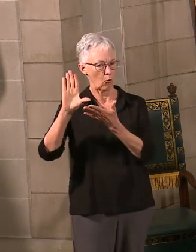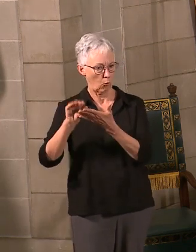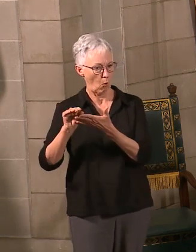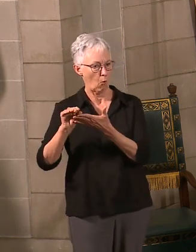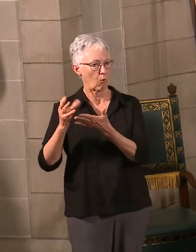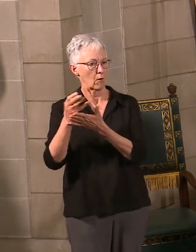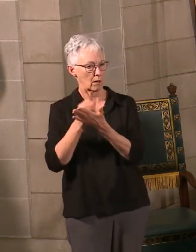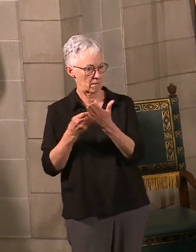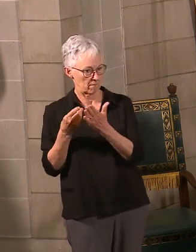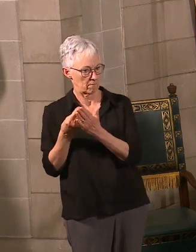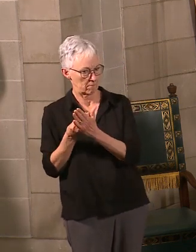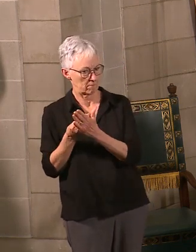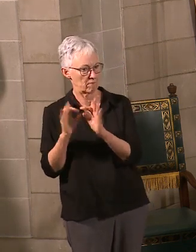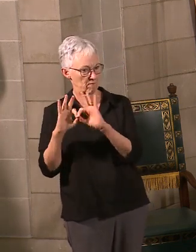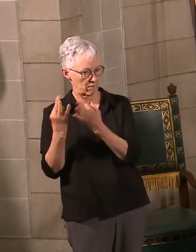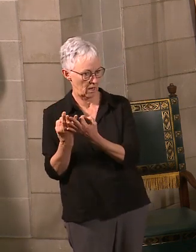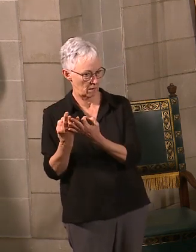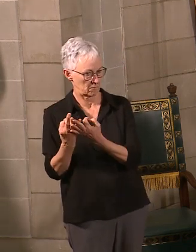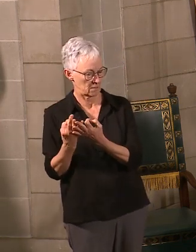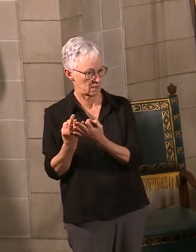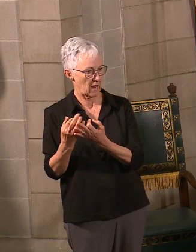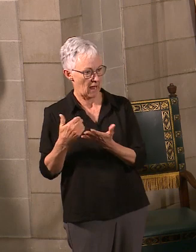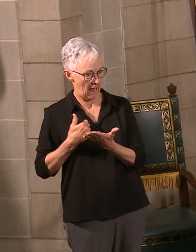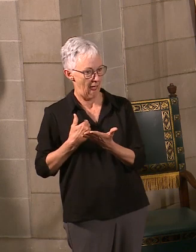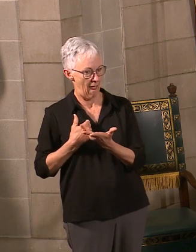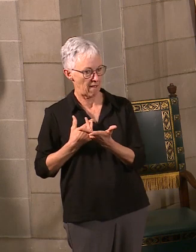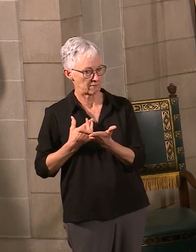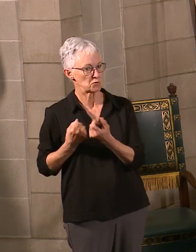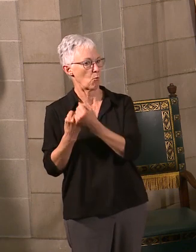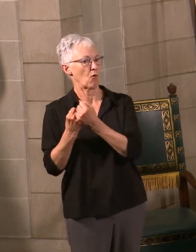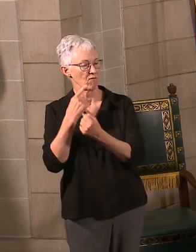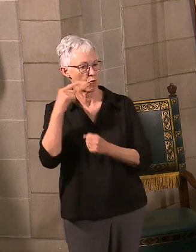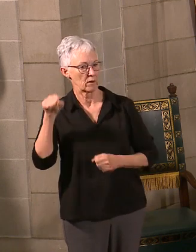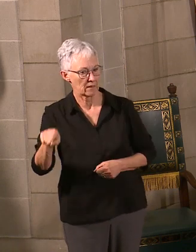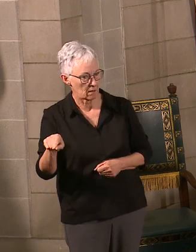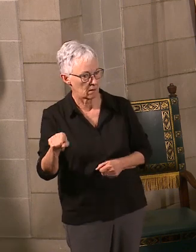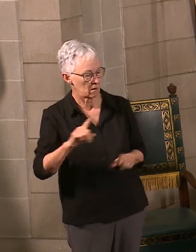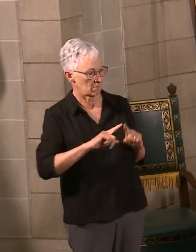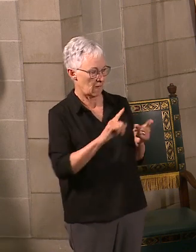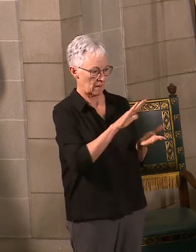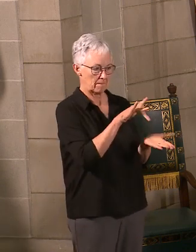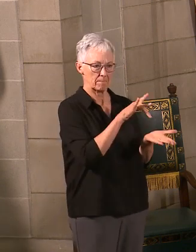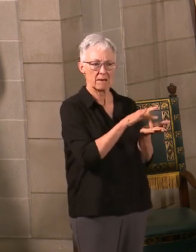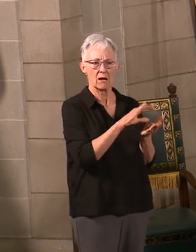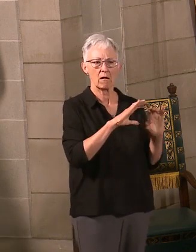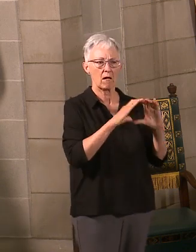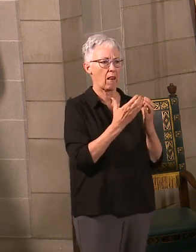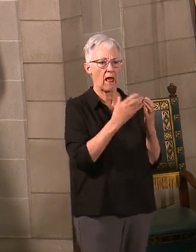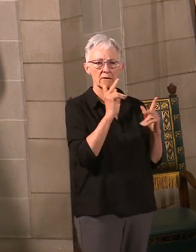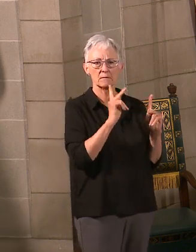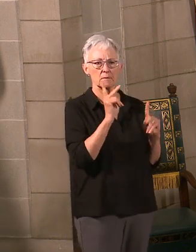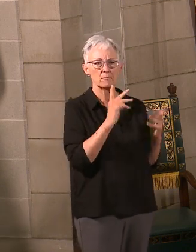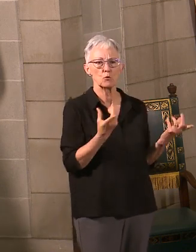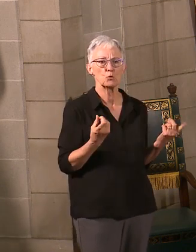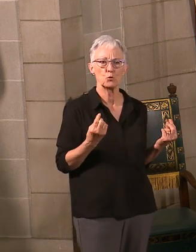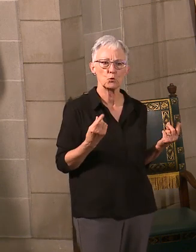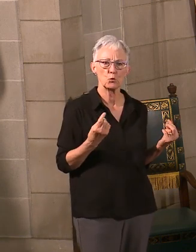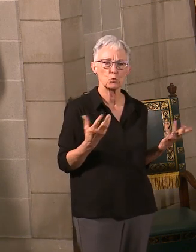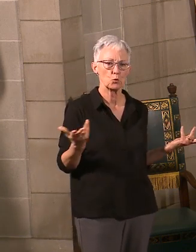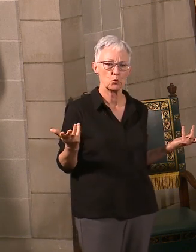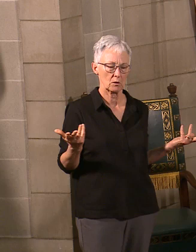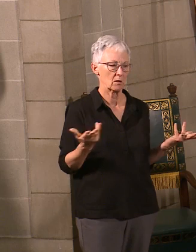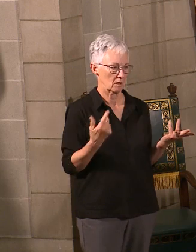back to looking at how can we, once we get, through the month of April here, start looking at what can we do to start opening up the economy more, creating more